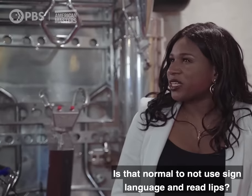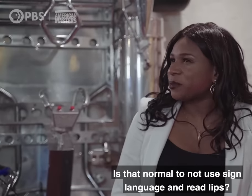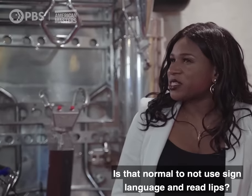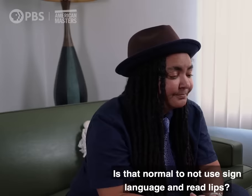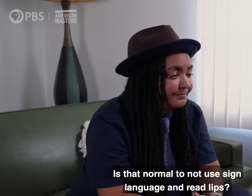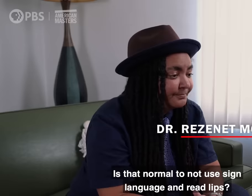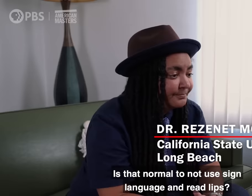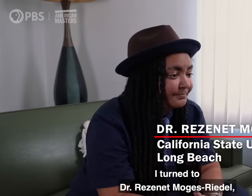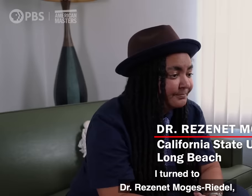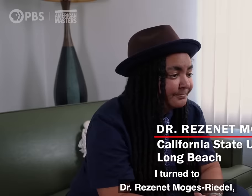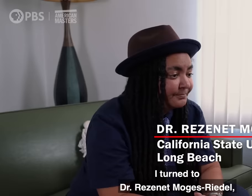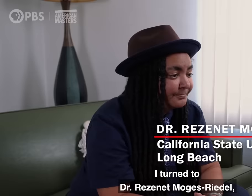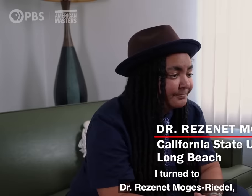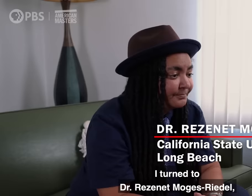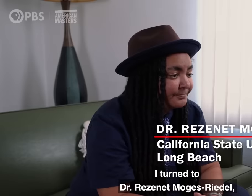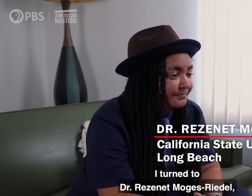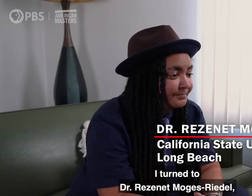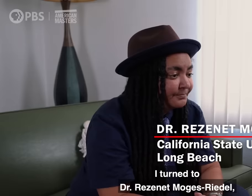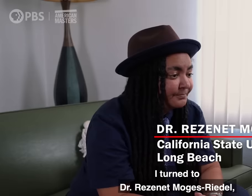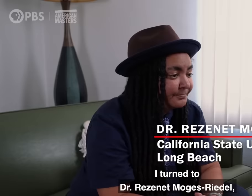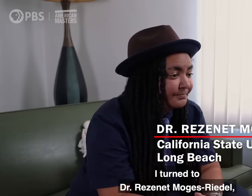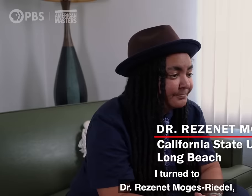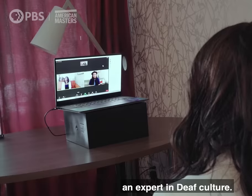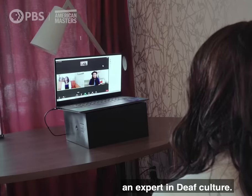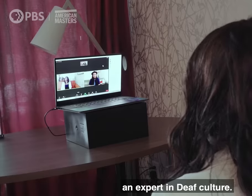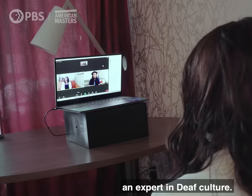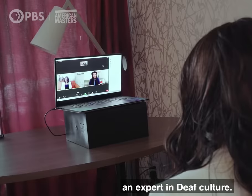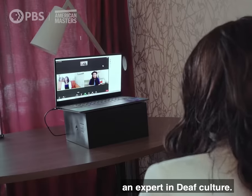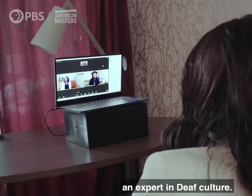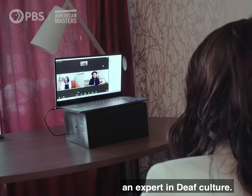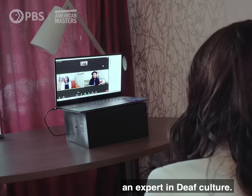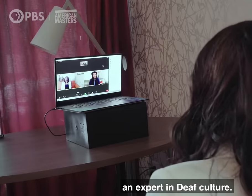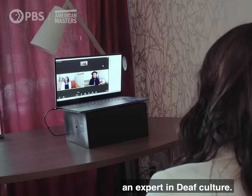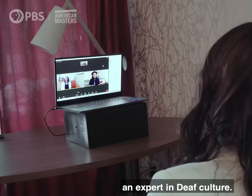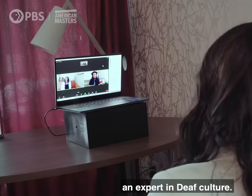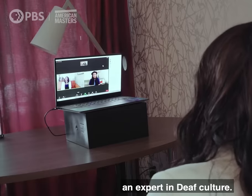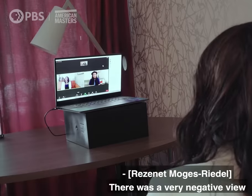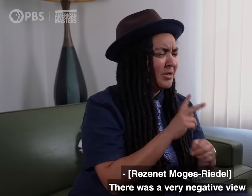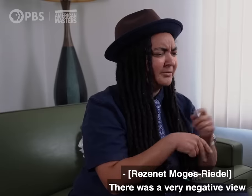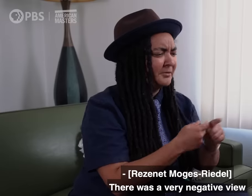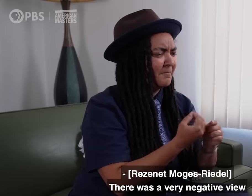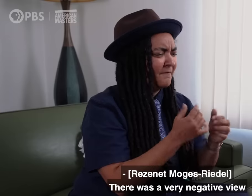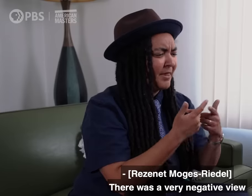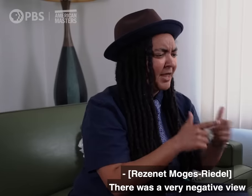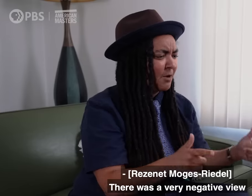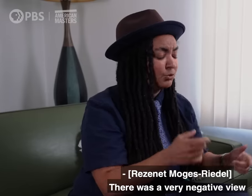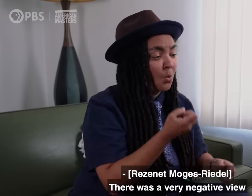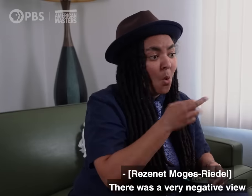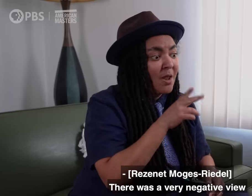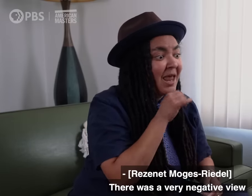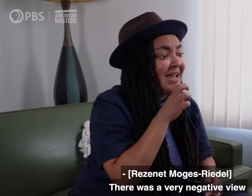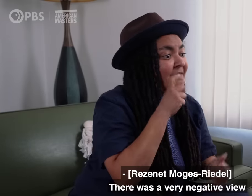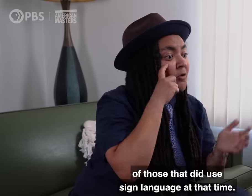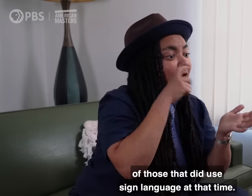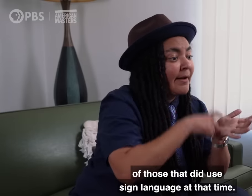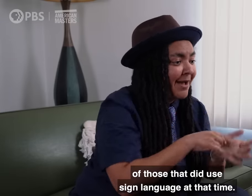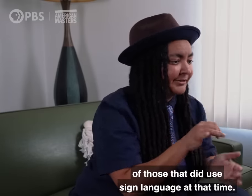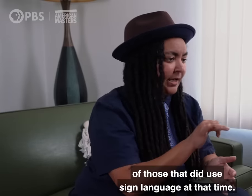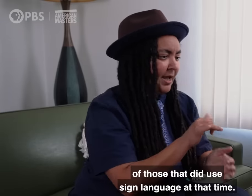lips? I turned to Dr. Rezanet Moges Rydell, an expert in deaf culture. There was a very negative view of those that did use